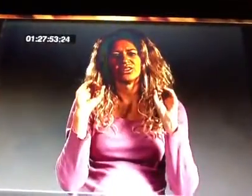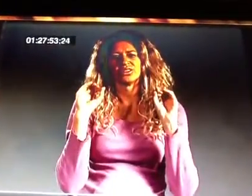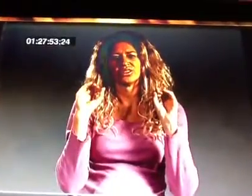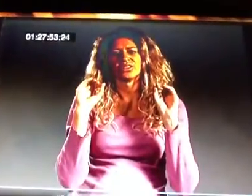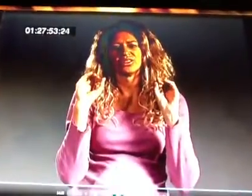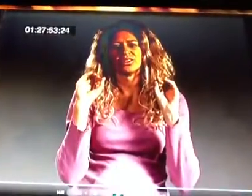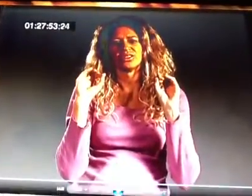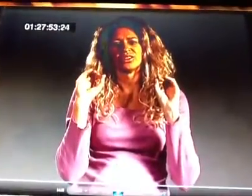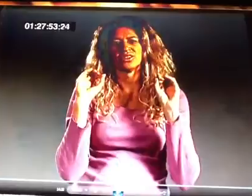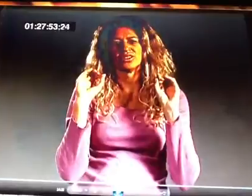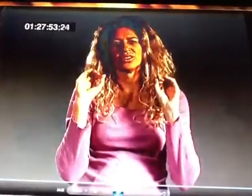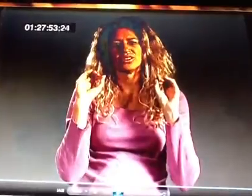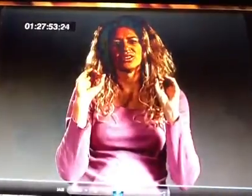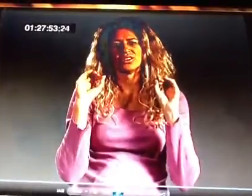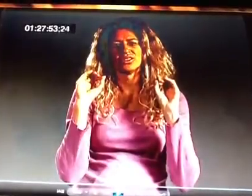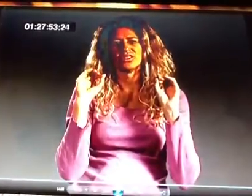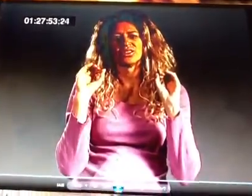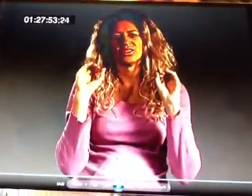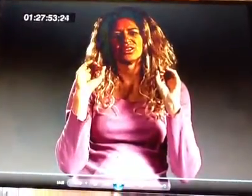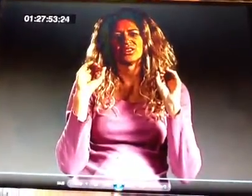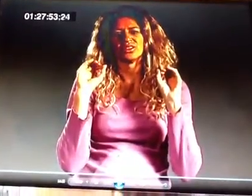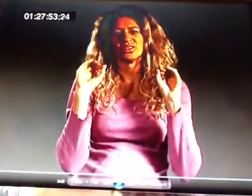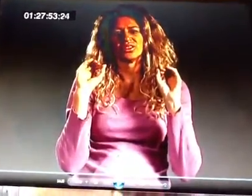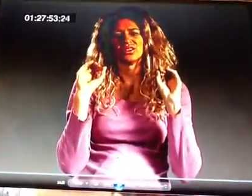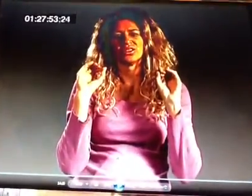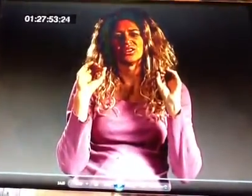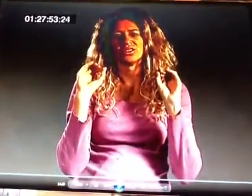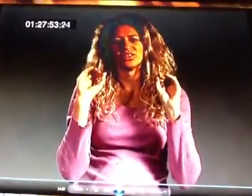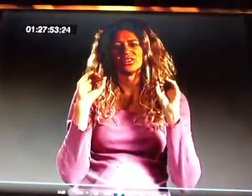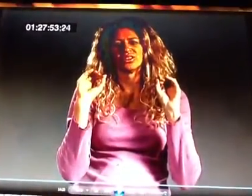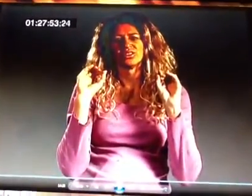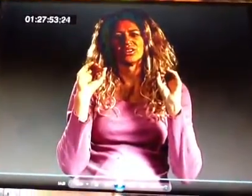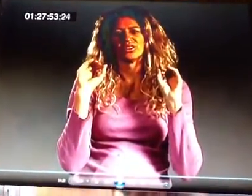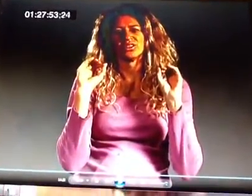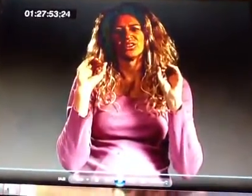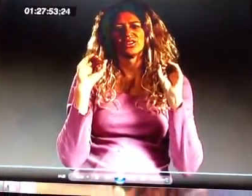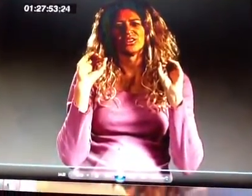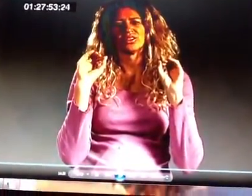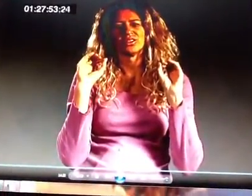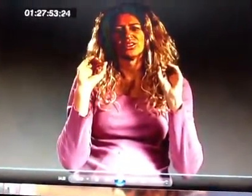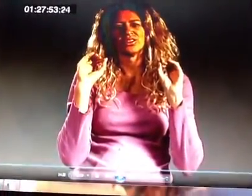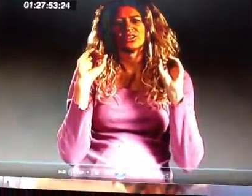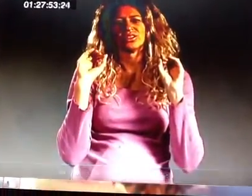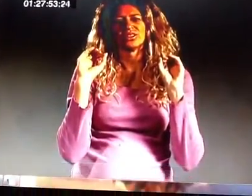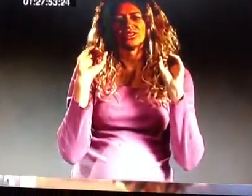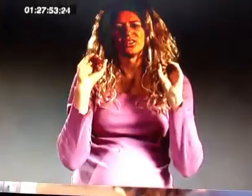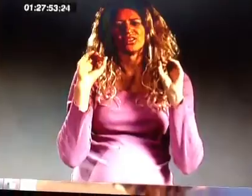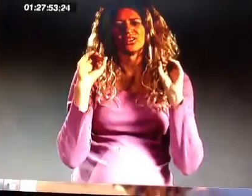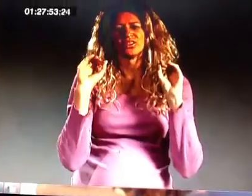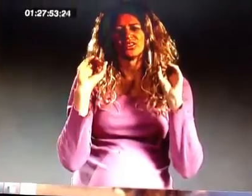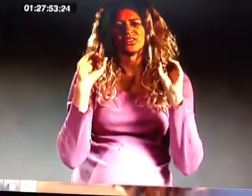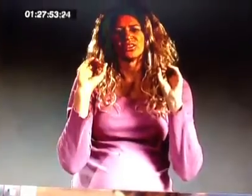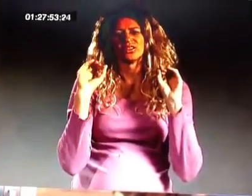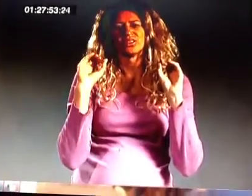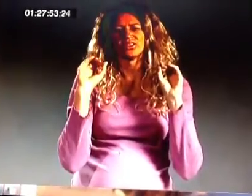And so I had so much lettuce, I had to give it away to people. So I was giving all my lettuce away, because I had so much, I didn't know what to do with it. And everyone was telling me, oh,